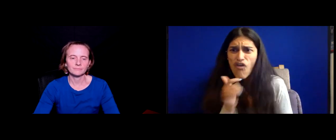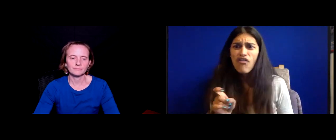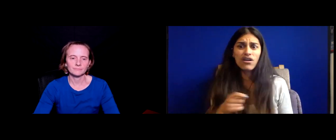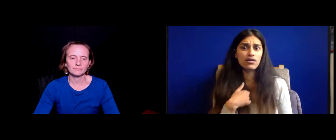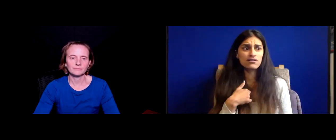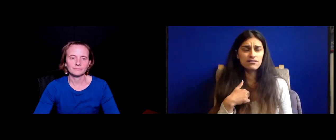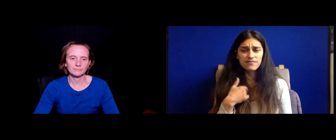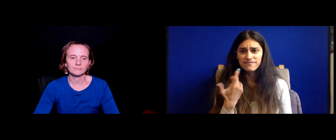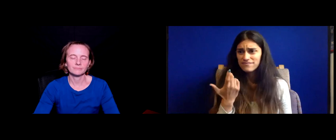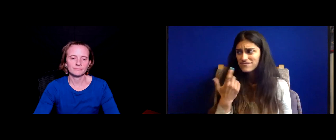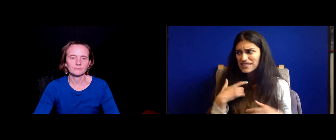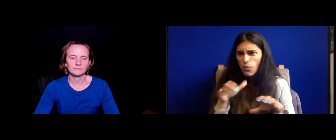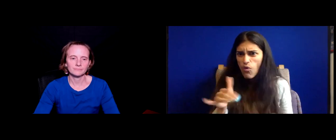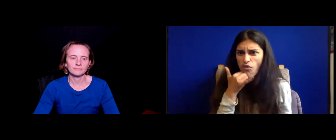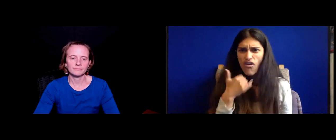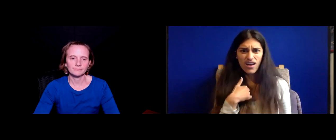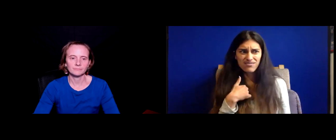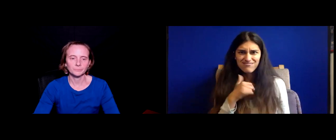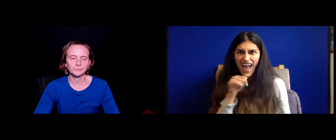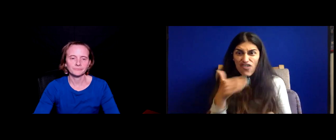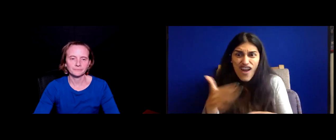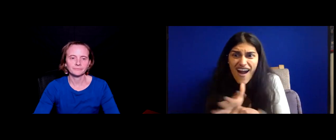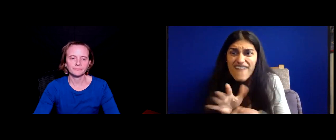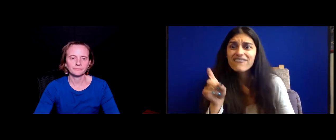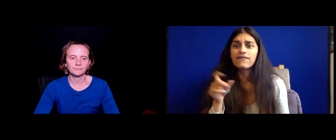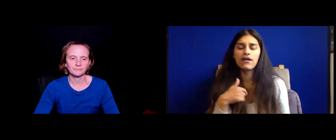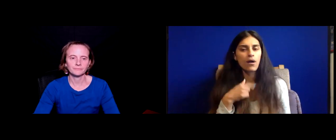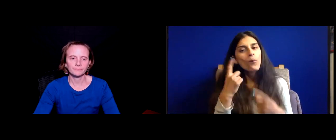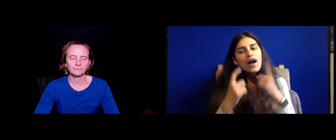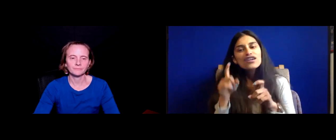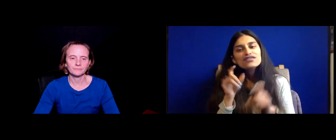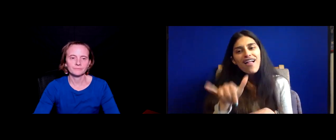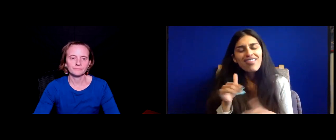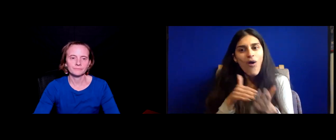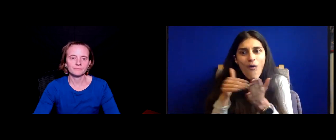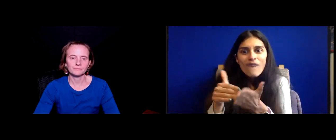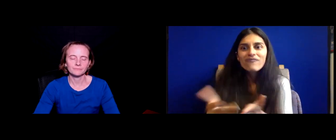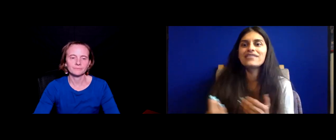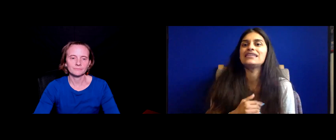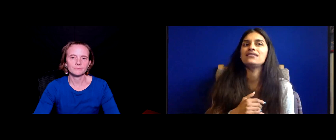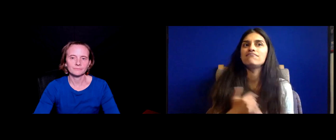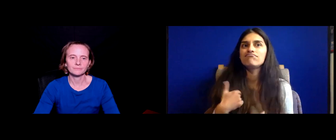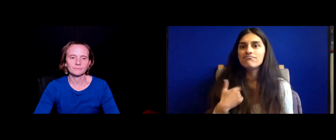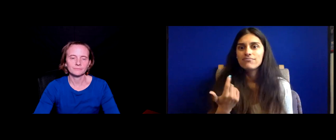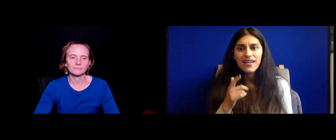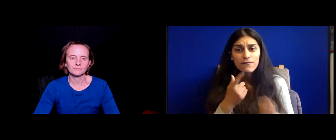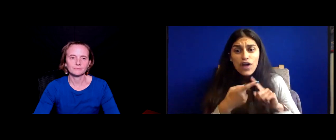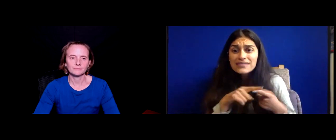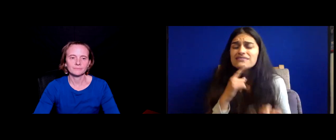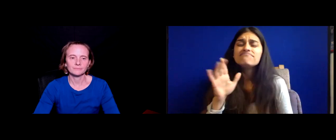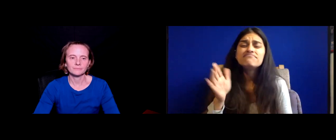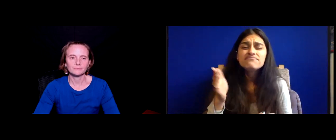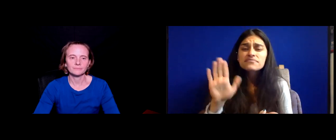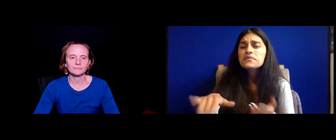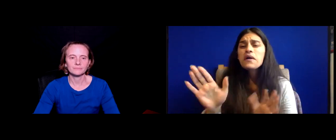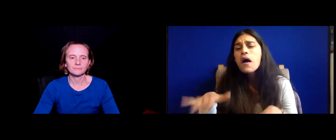questioning if I was doing something wrong or not. Like, why was this happening? Am I good enough as a person? So all these questions